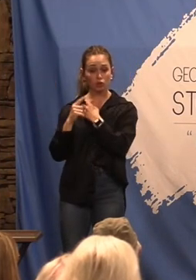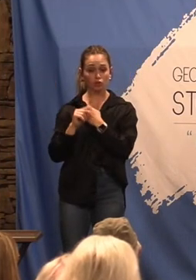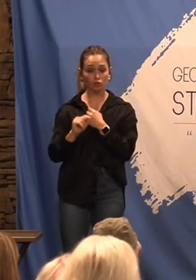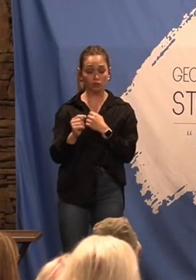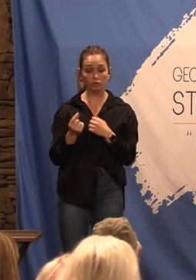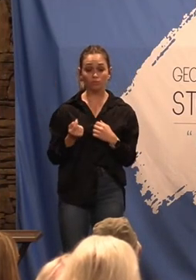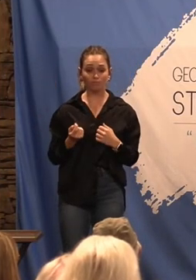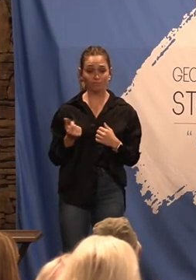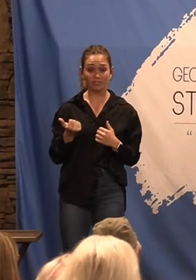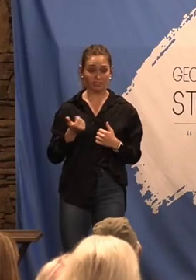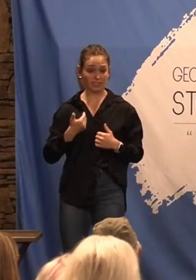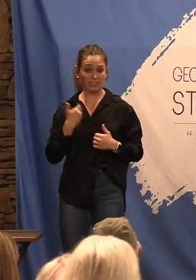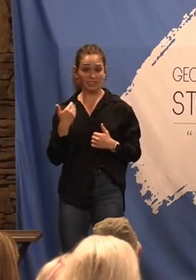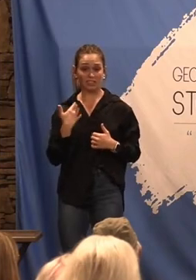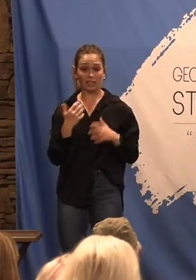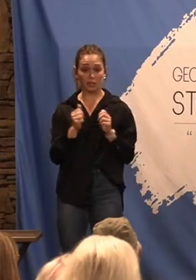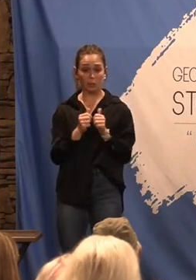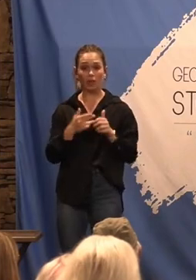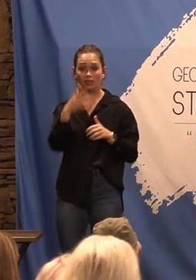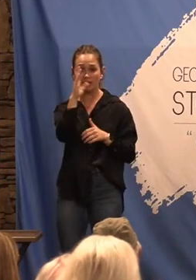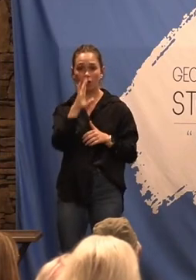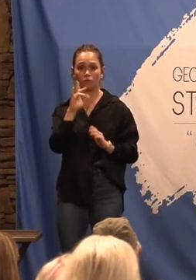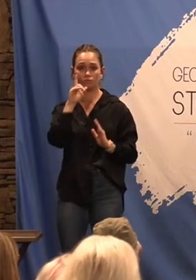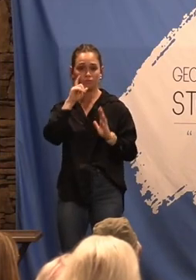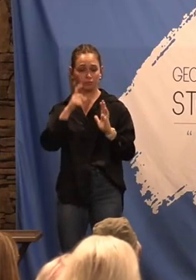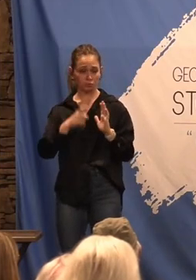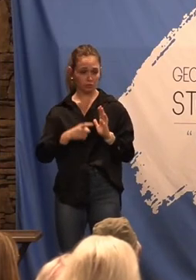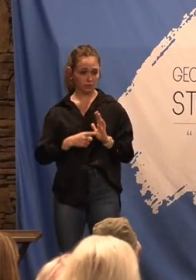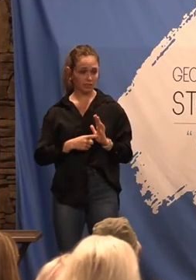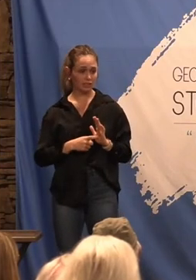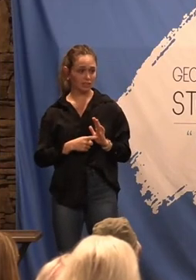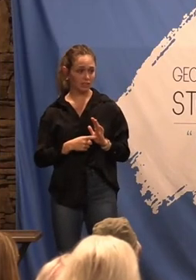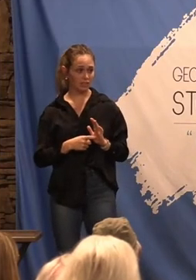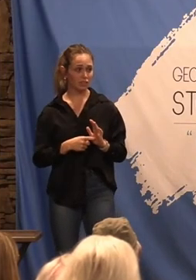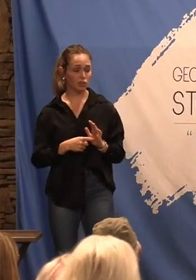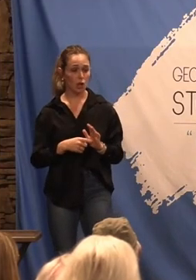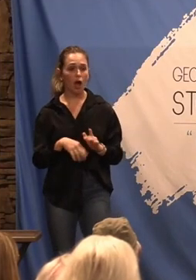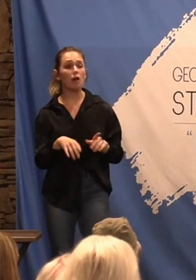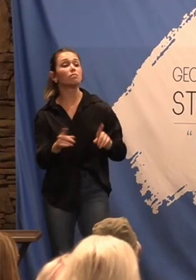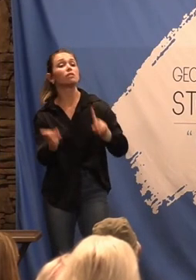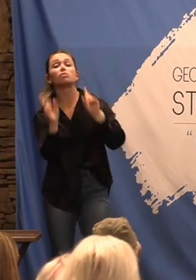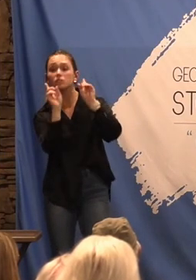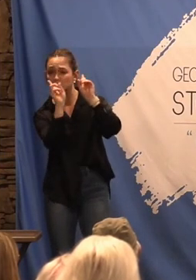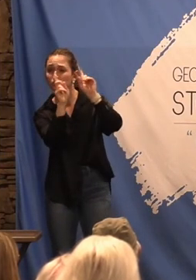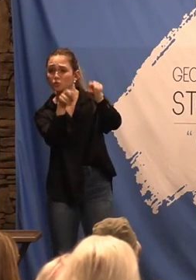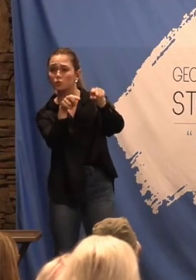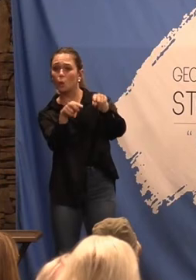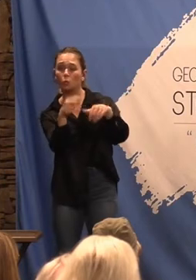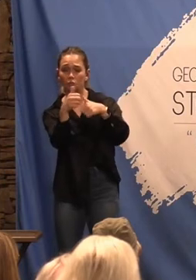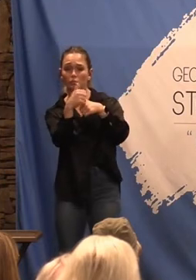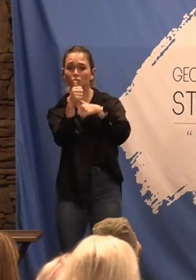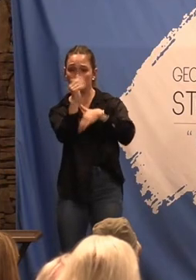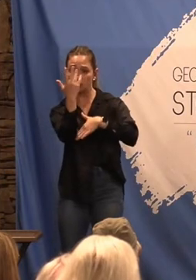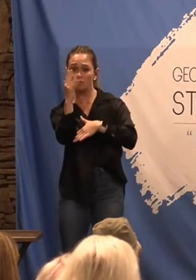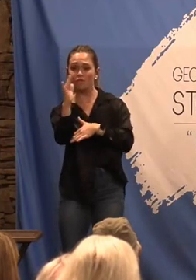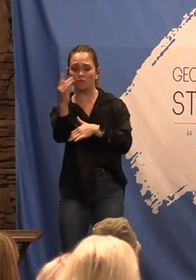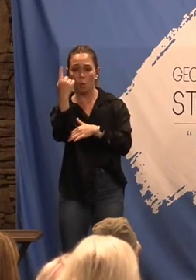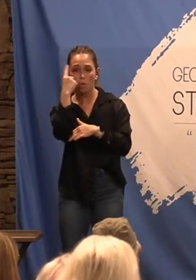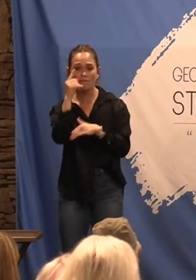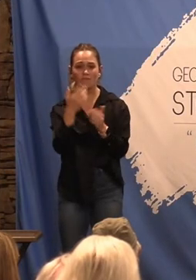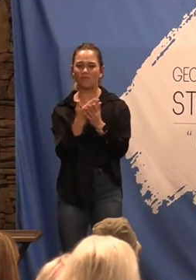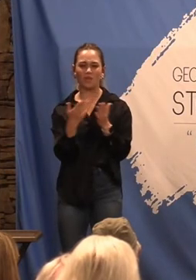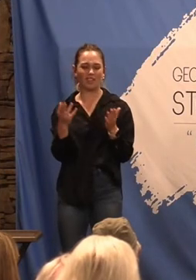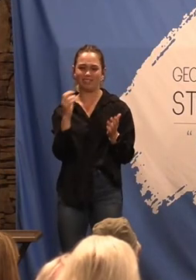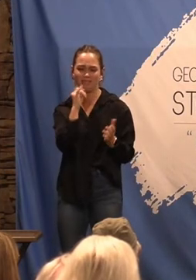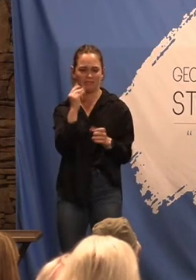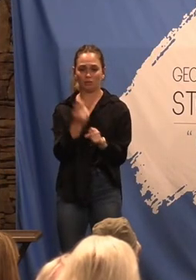youngest without God noticing, she would send her off to the deep, dangerous forest for things that were useless and,